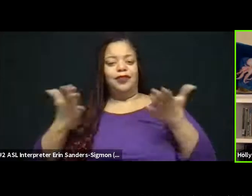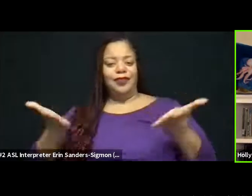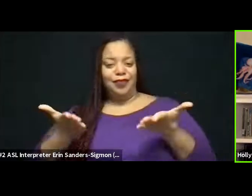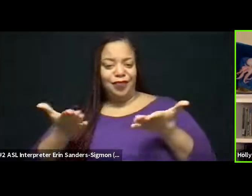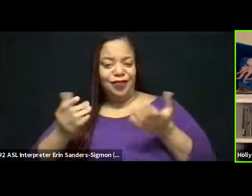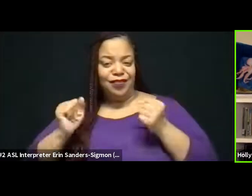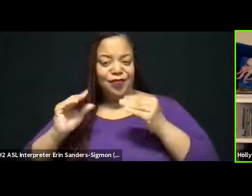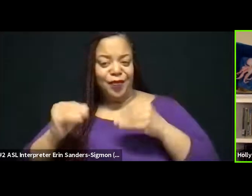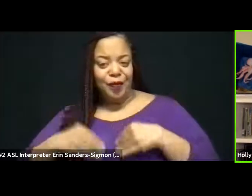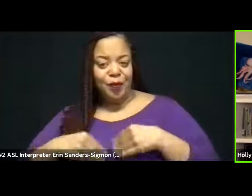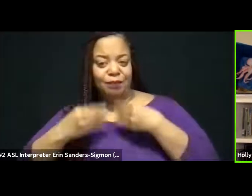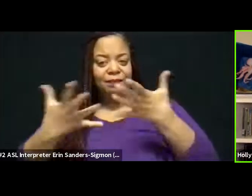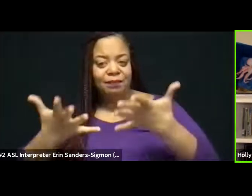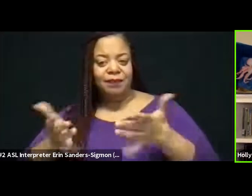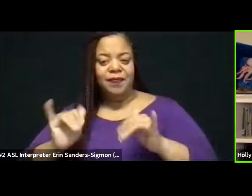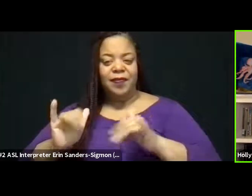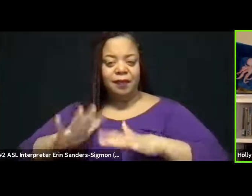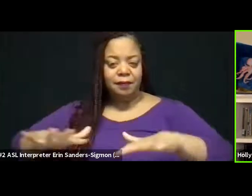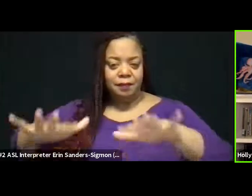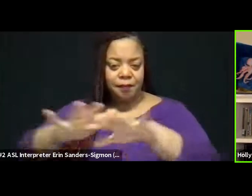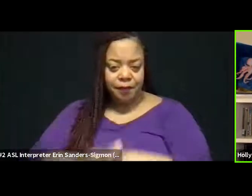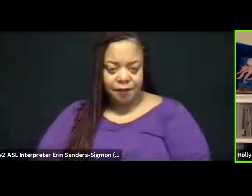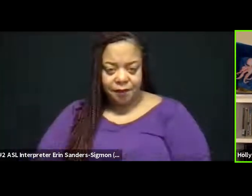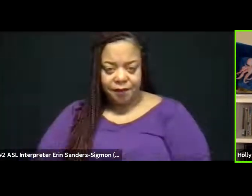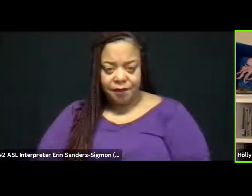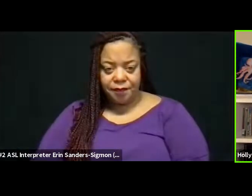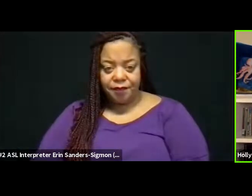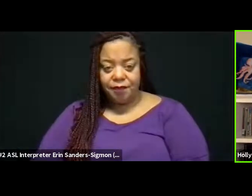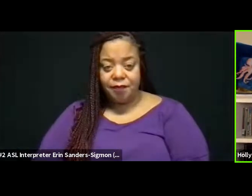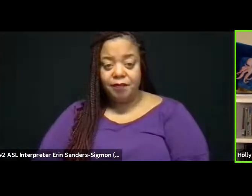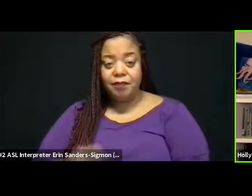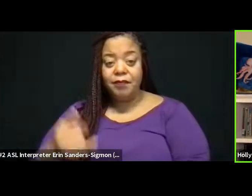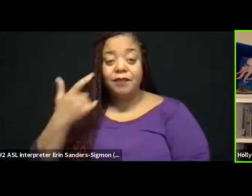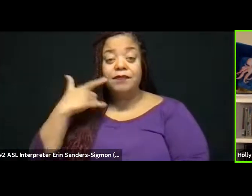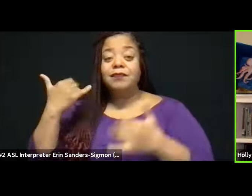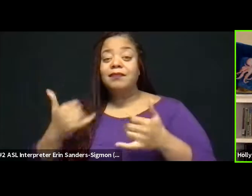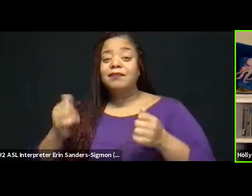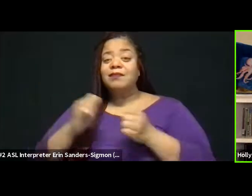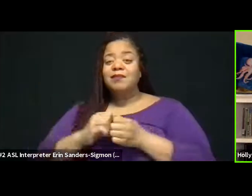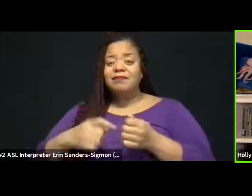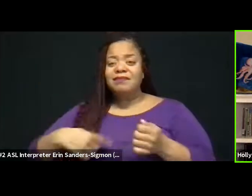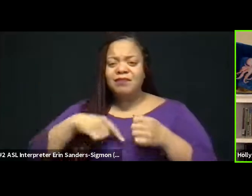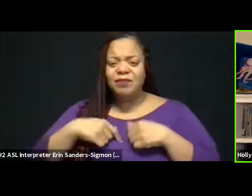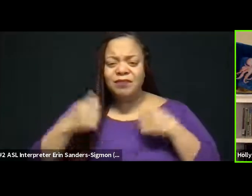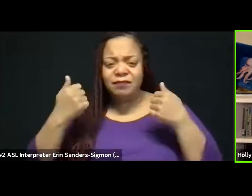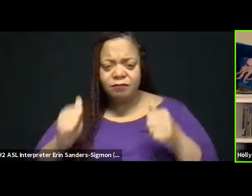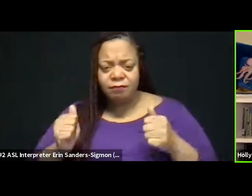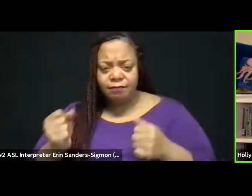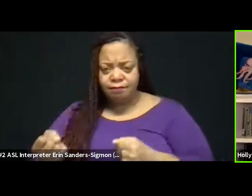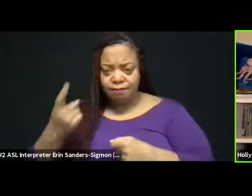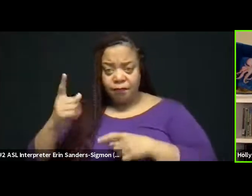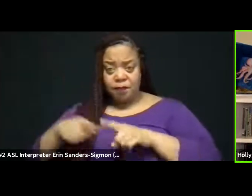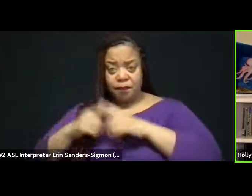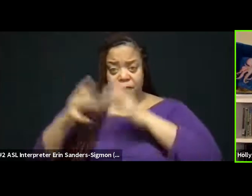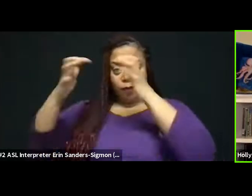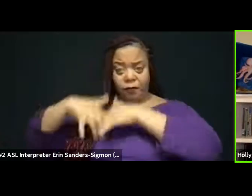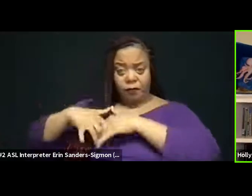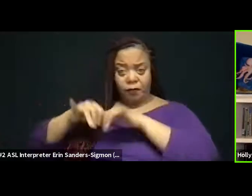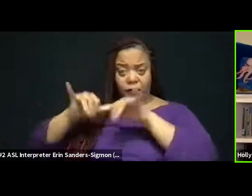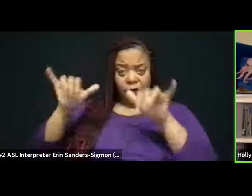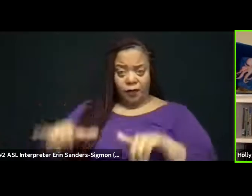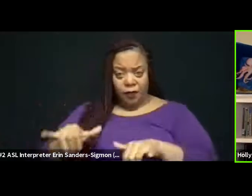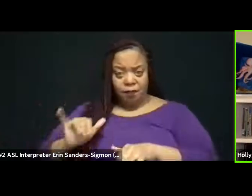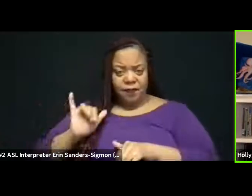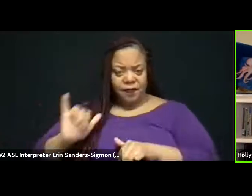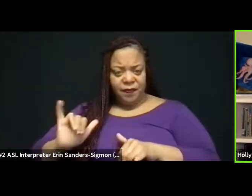work to dismantle the system, it also finally means to make sure that I'm putting collective energy into changing these